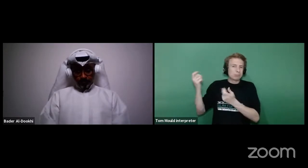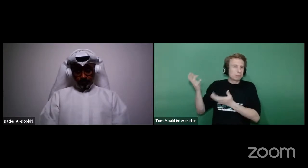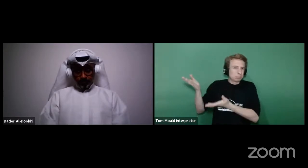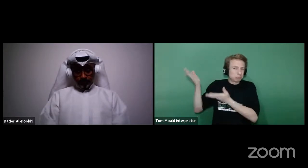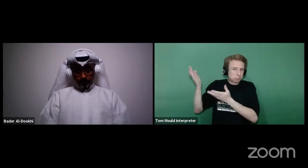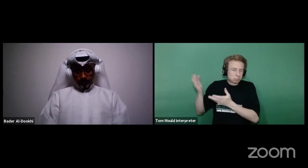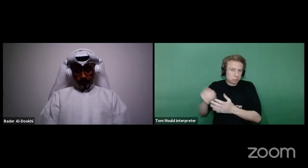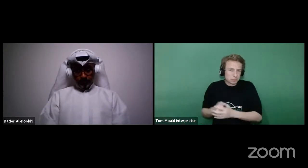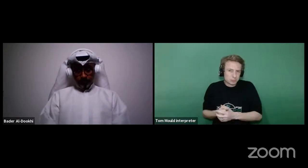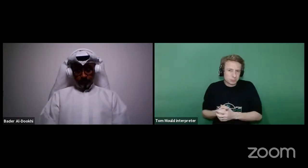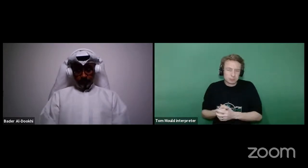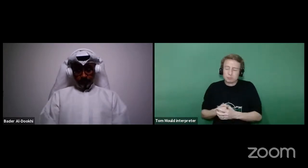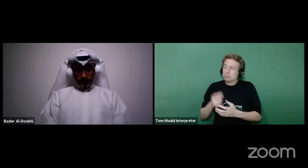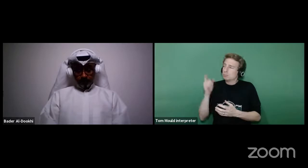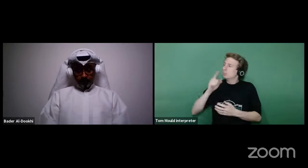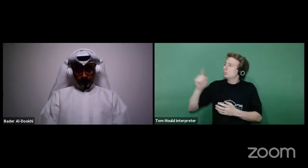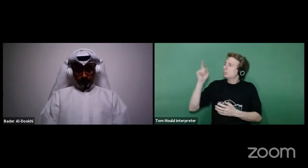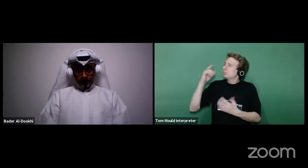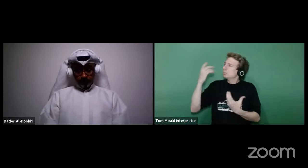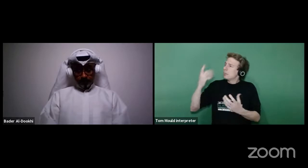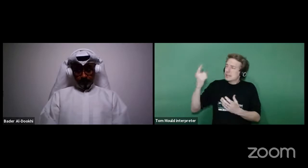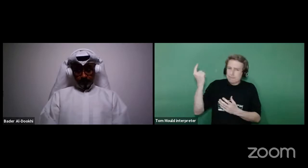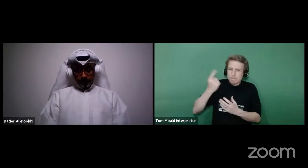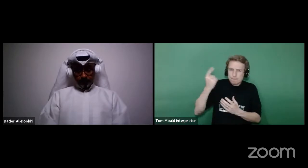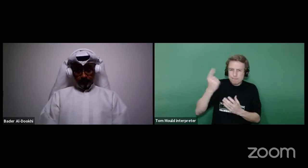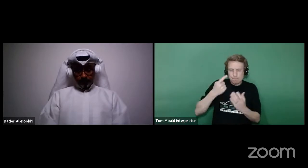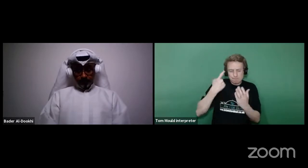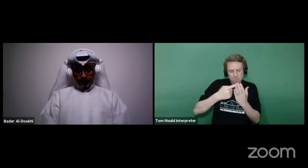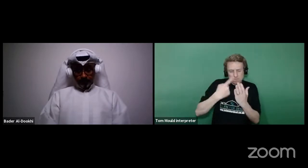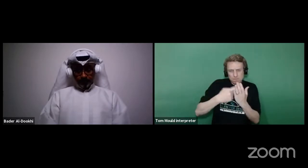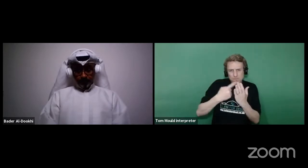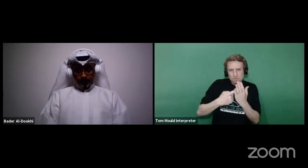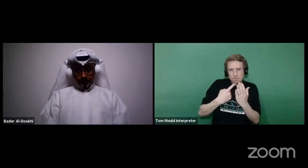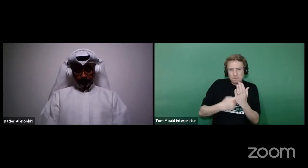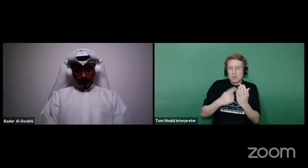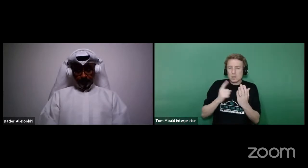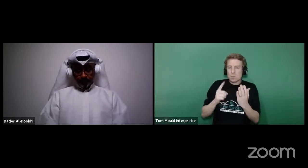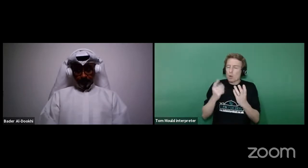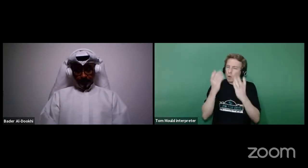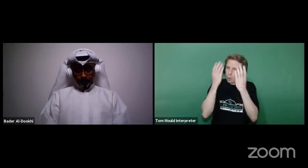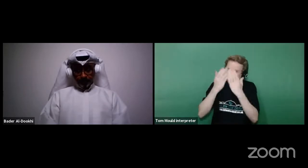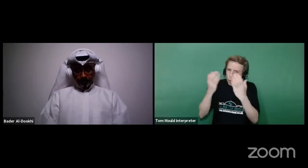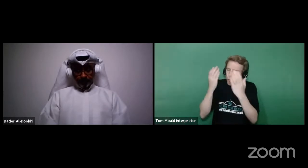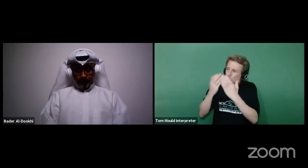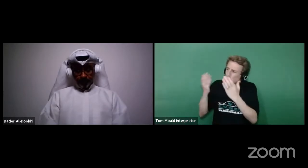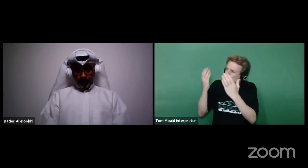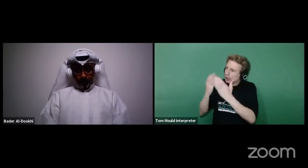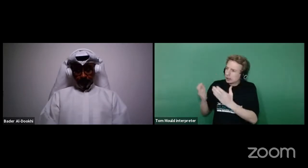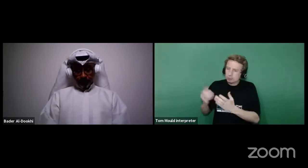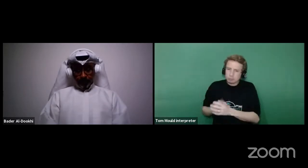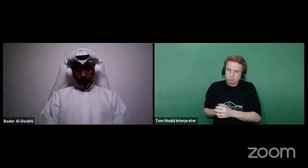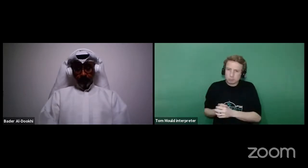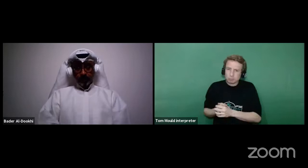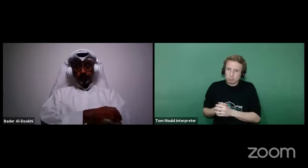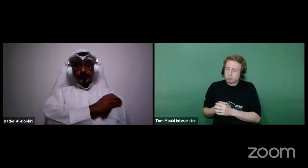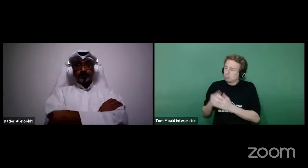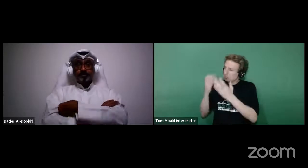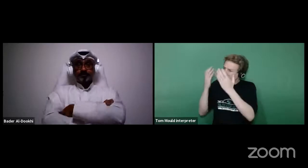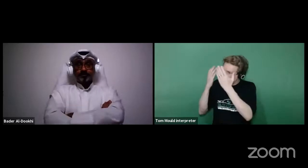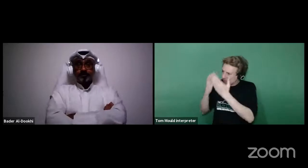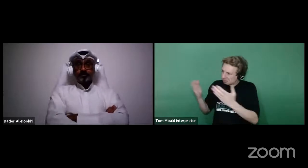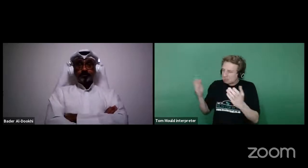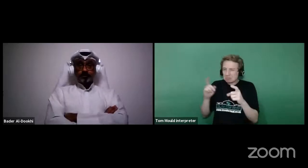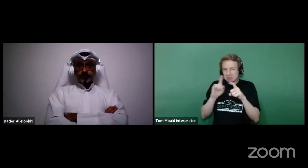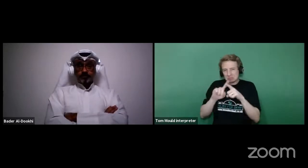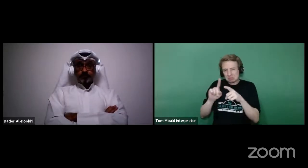has legislated for his slaves acts of worship. And he has legislated for them